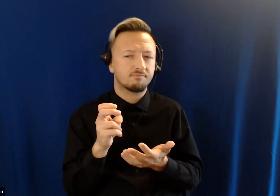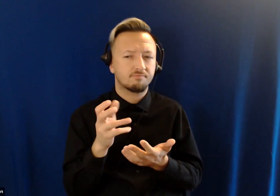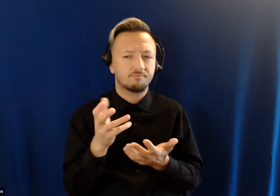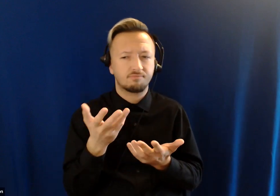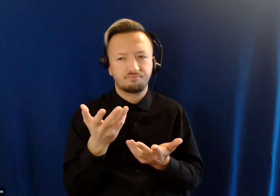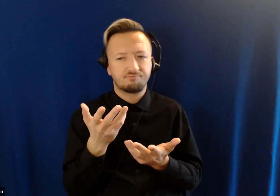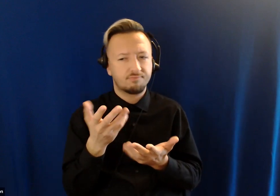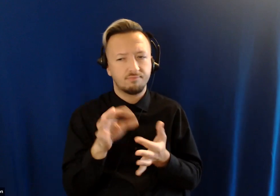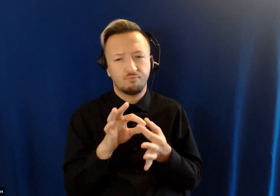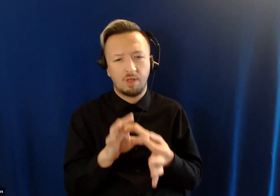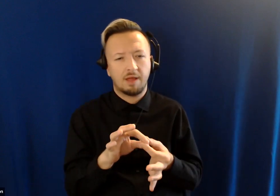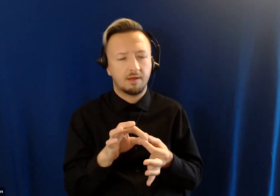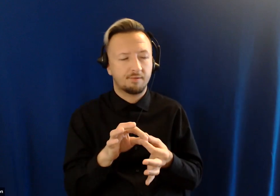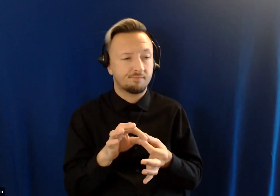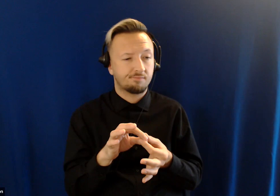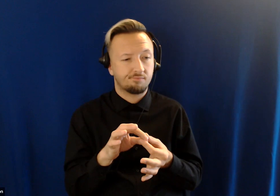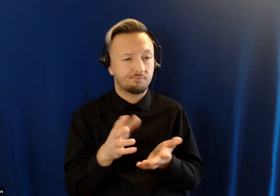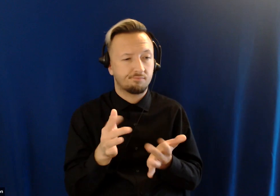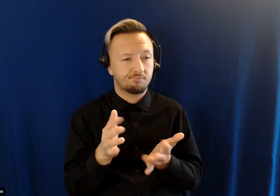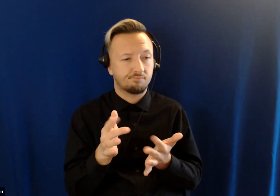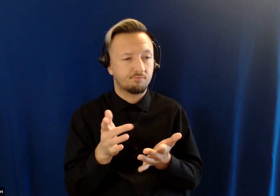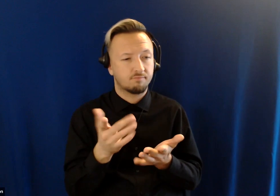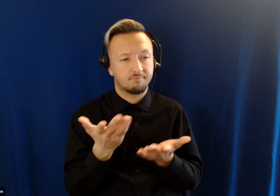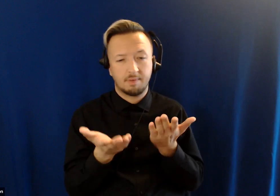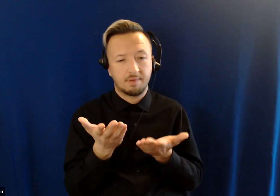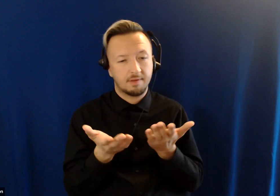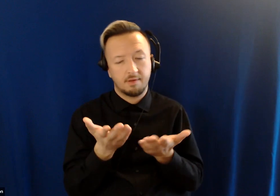due to needing to go to